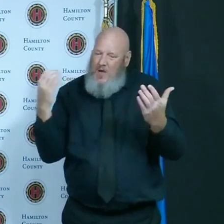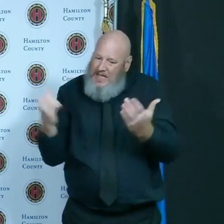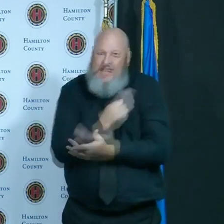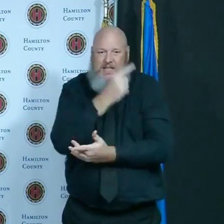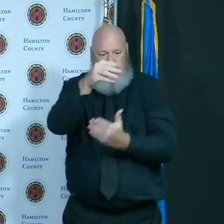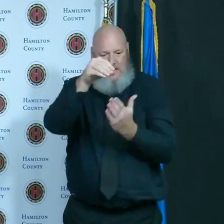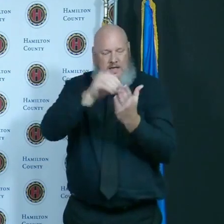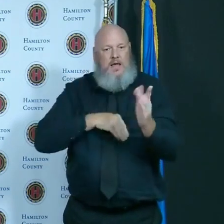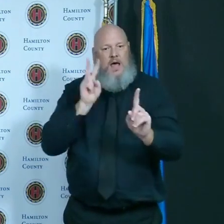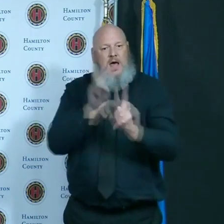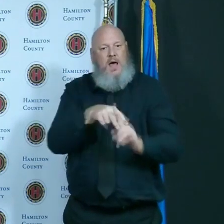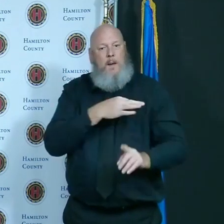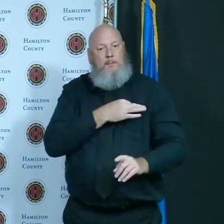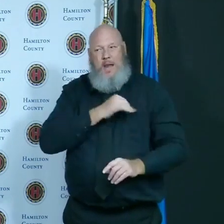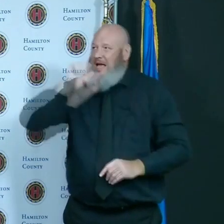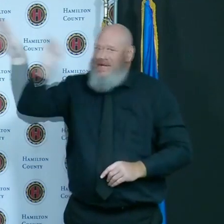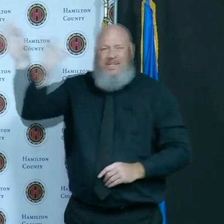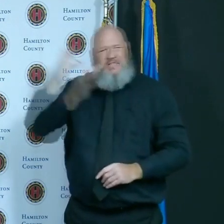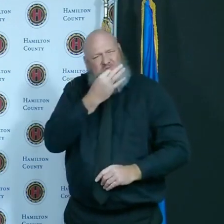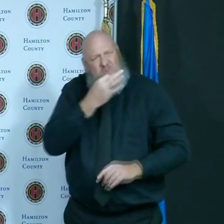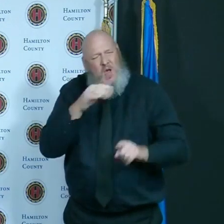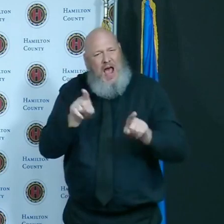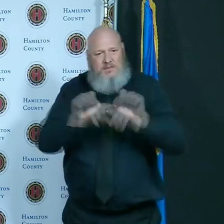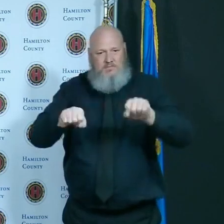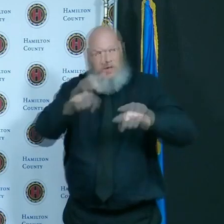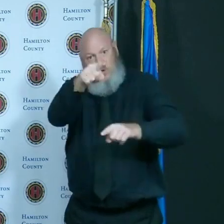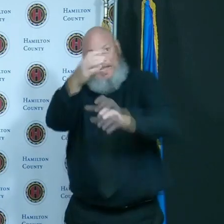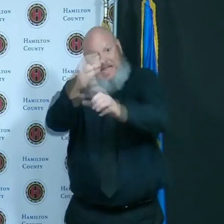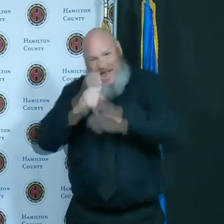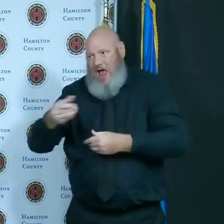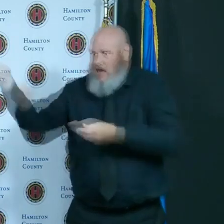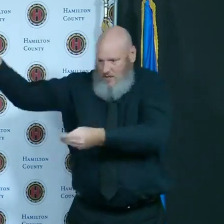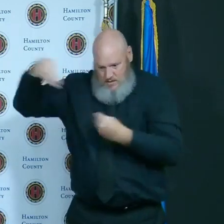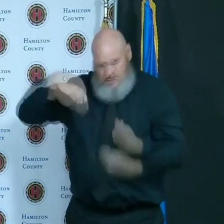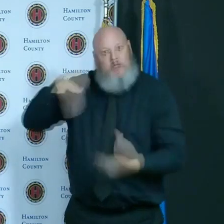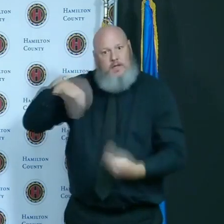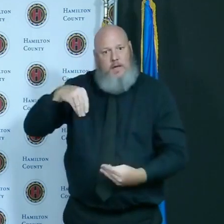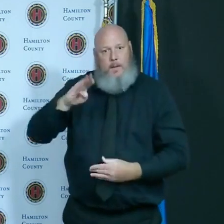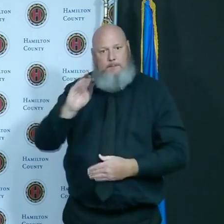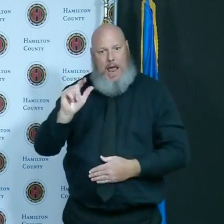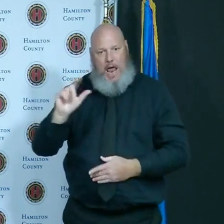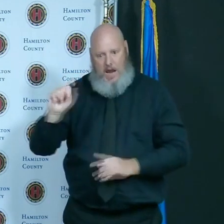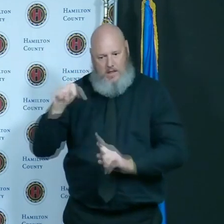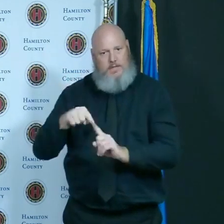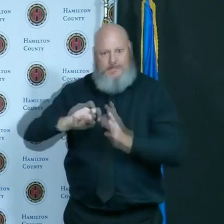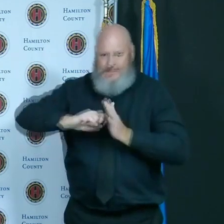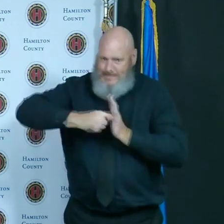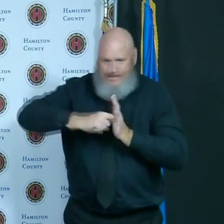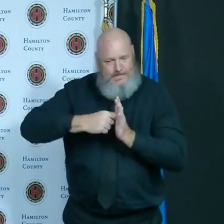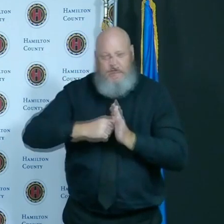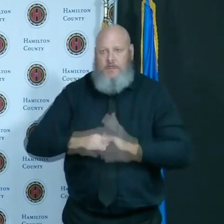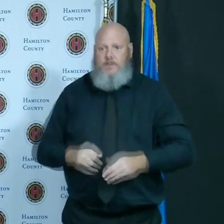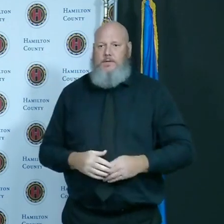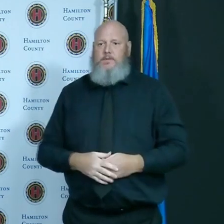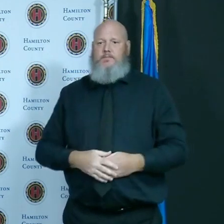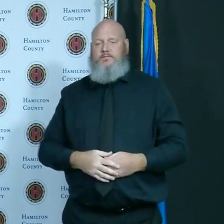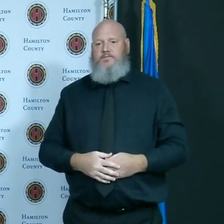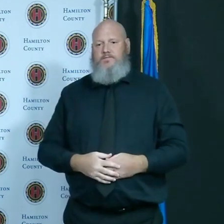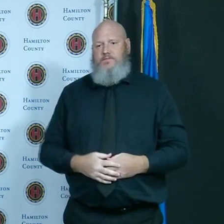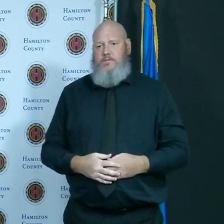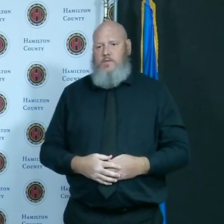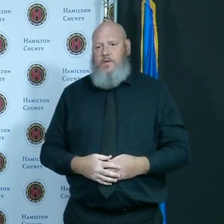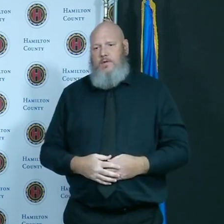sure you are contacting the Board of Elections to get the application in order to get the ballot. Also, there